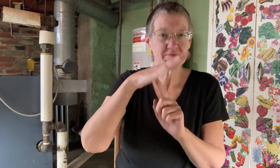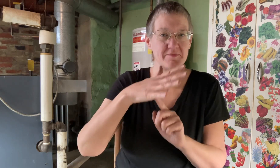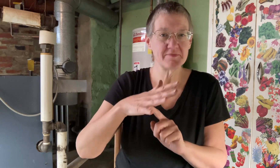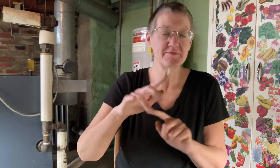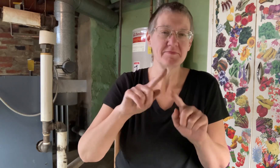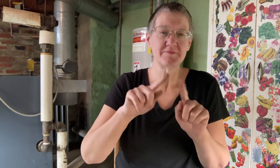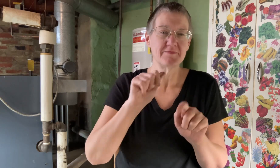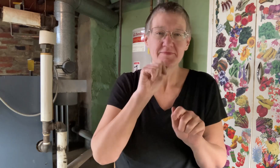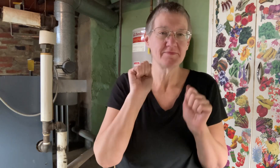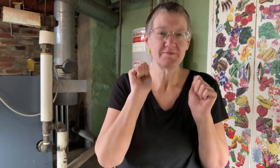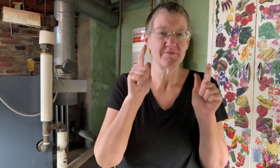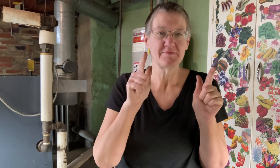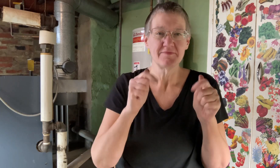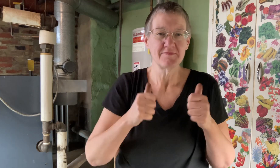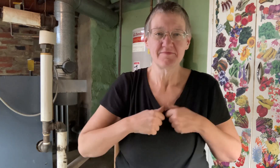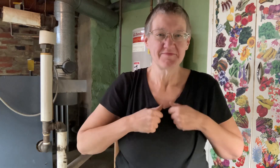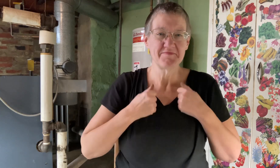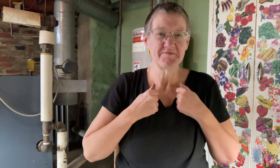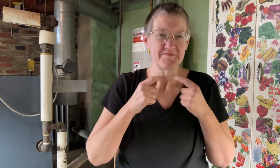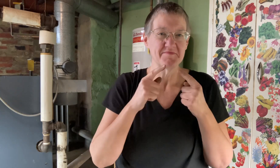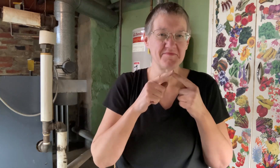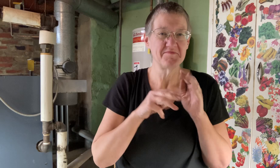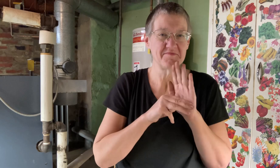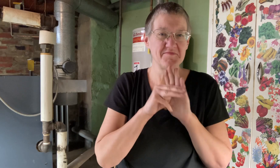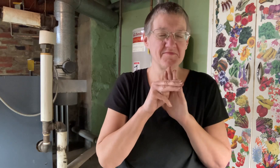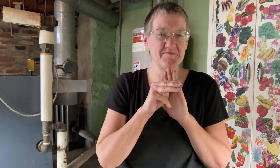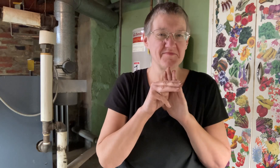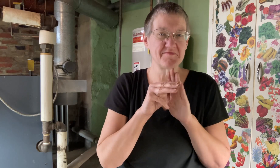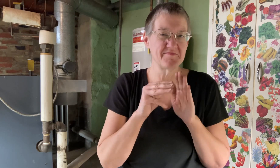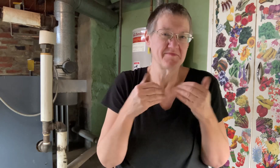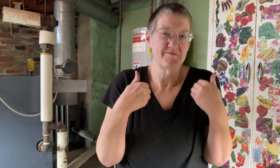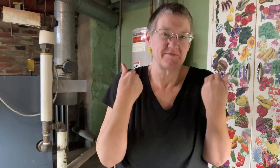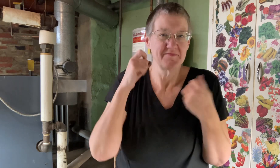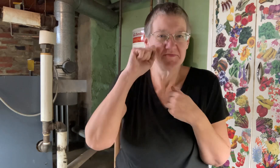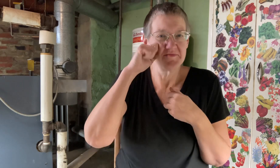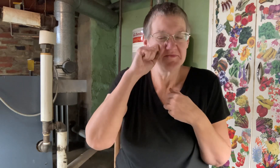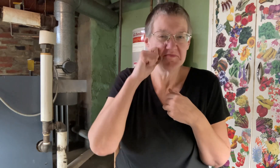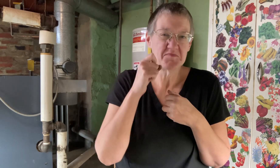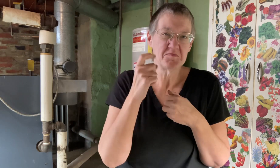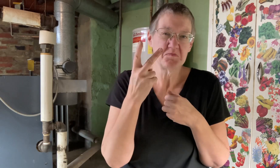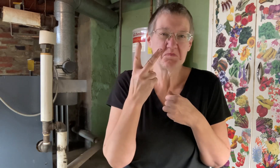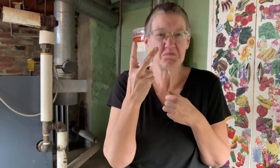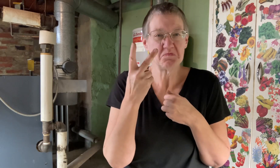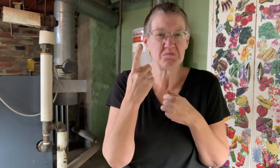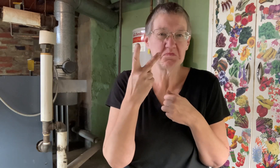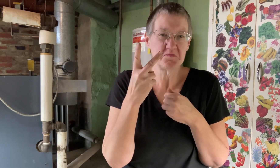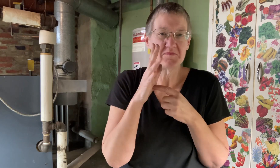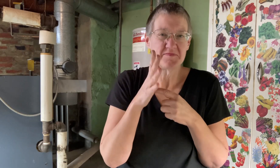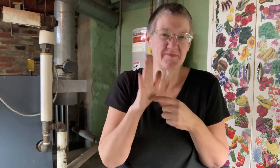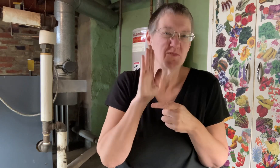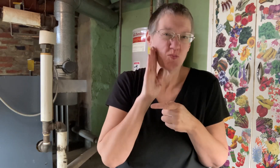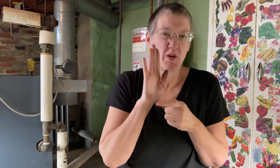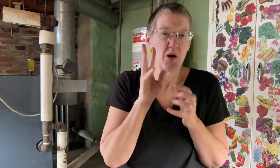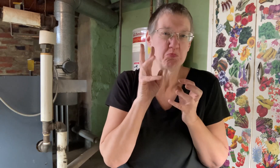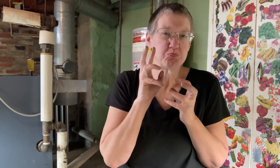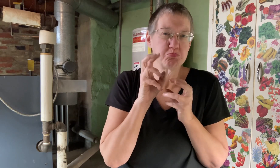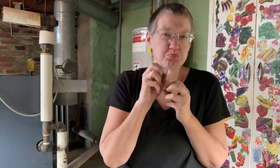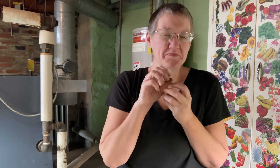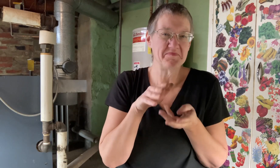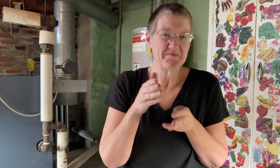tends to have about 8 to 12 leaves, but not all of them are going to survive to maturity. In young onions, 1 or 2 leaves are going to kind